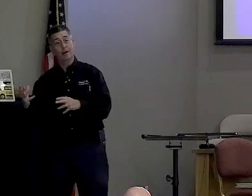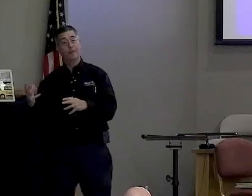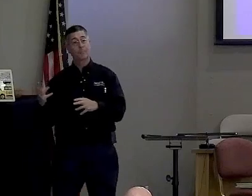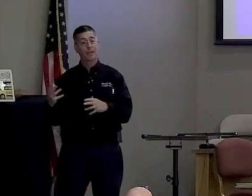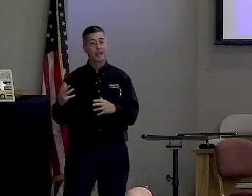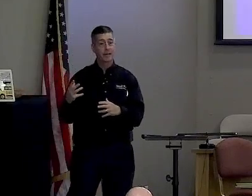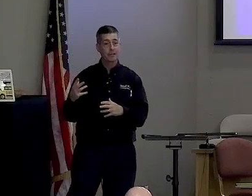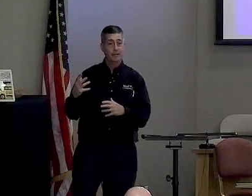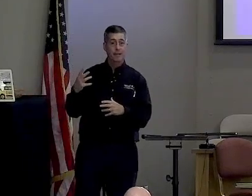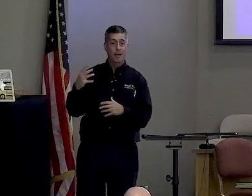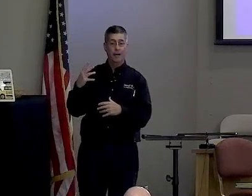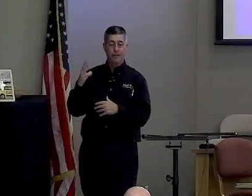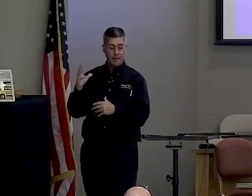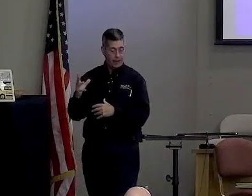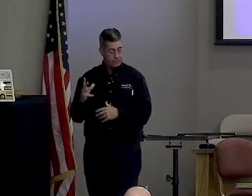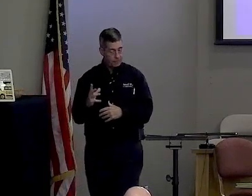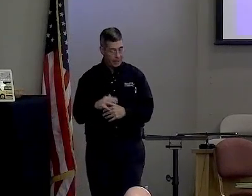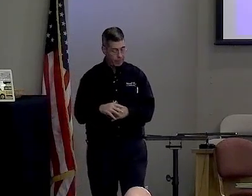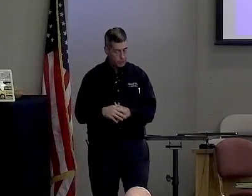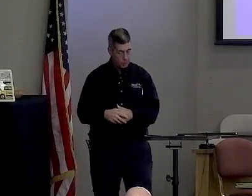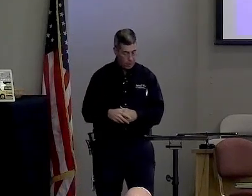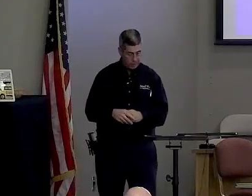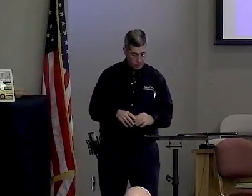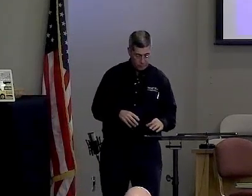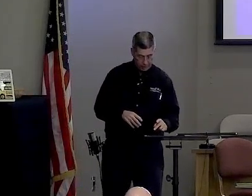in the deaf language of the way they do things.